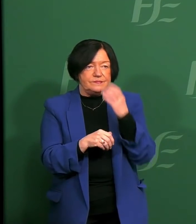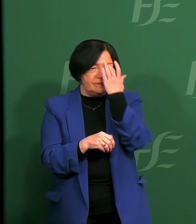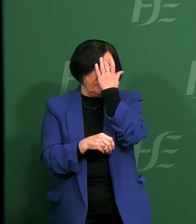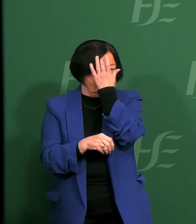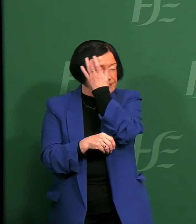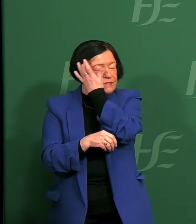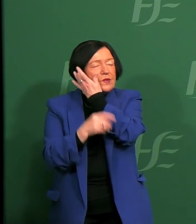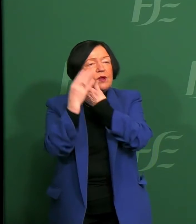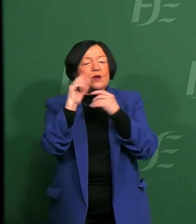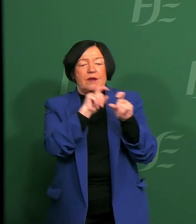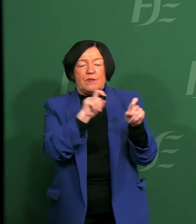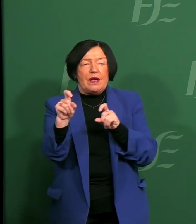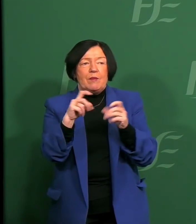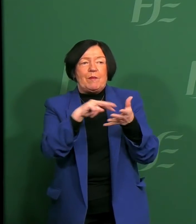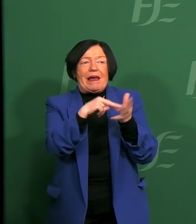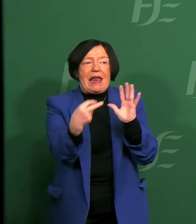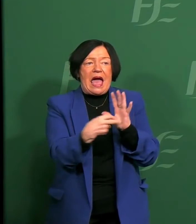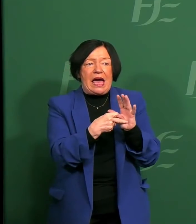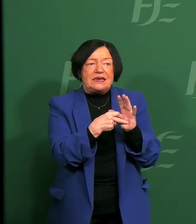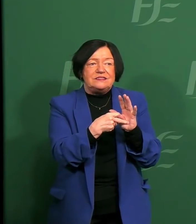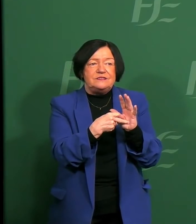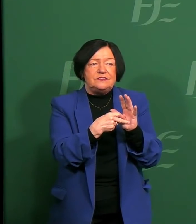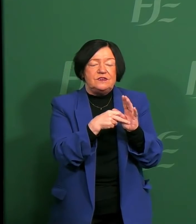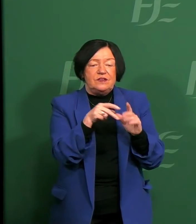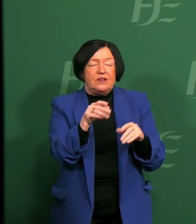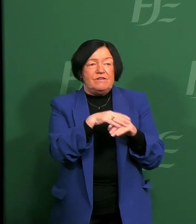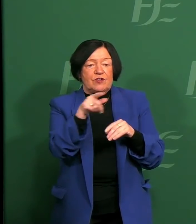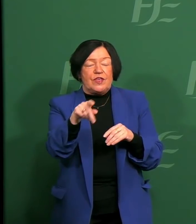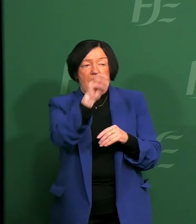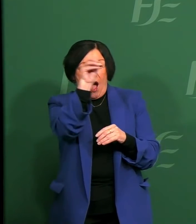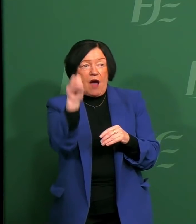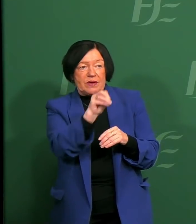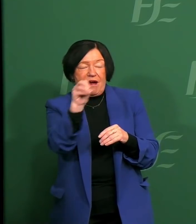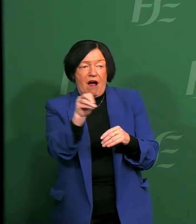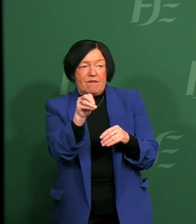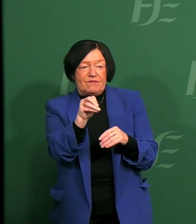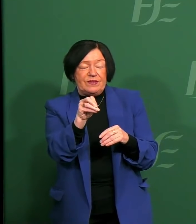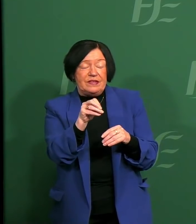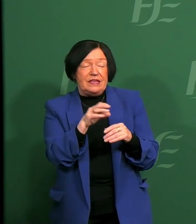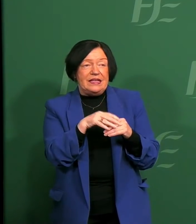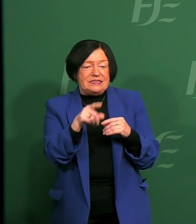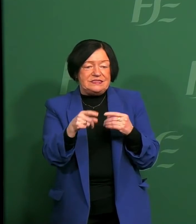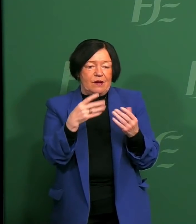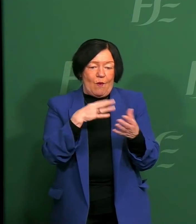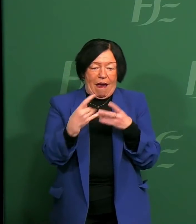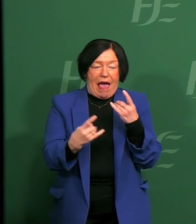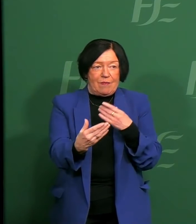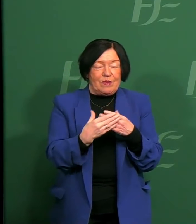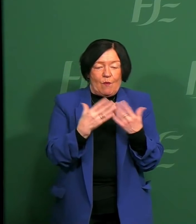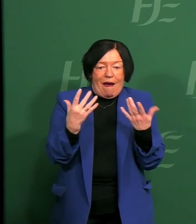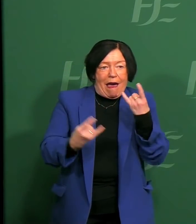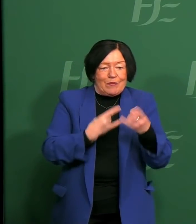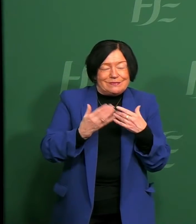do know we still have to plan, as I said in my opening comments, for the Omicron variant and what that may pose for